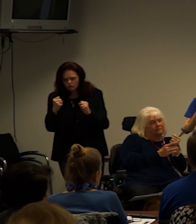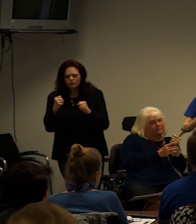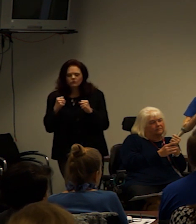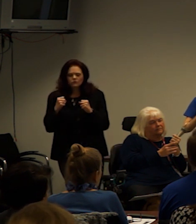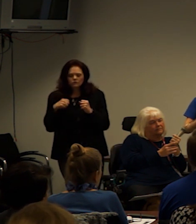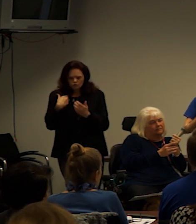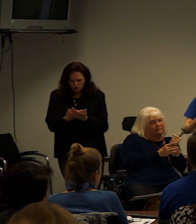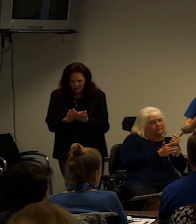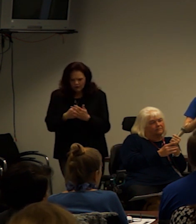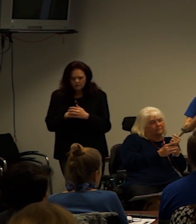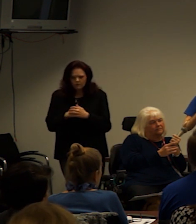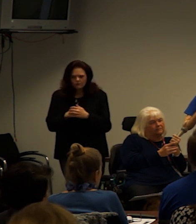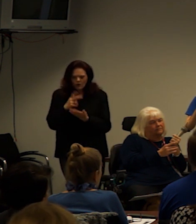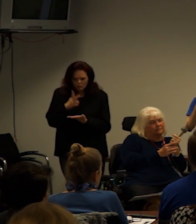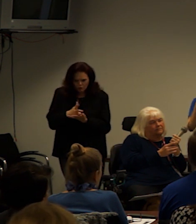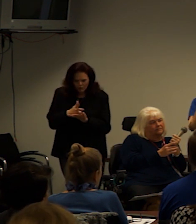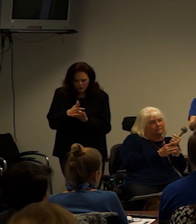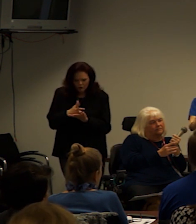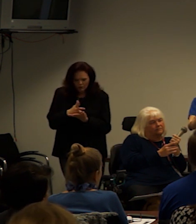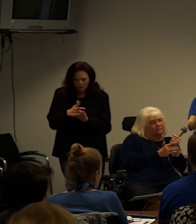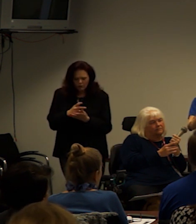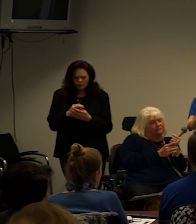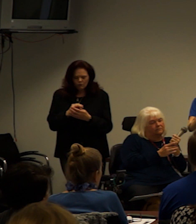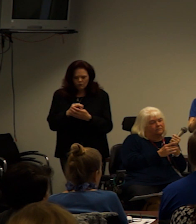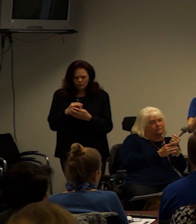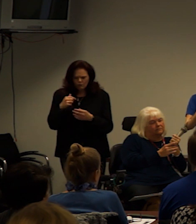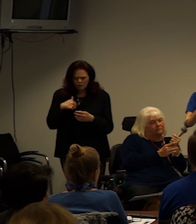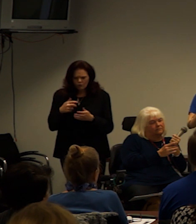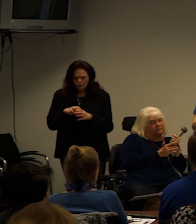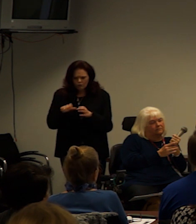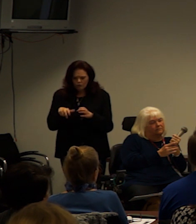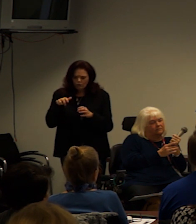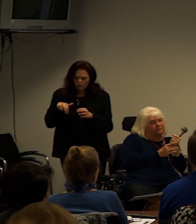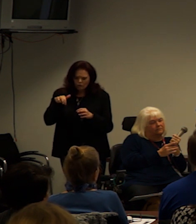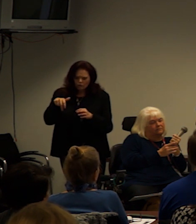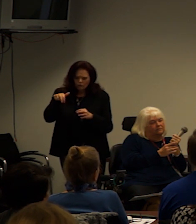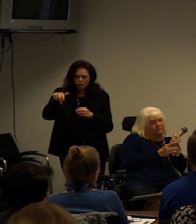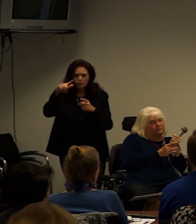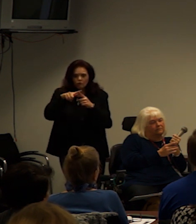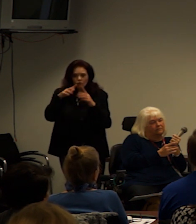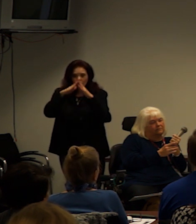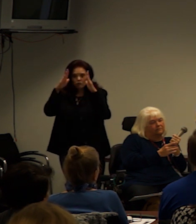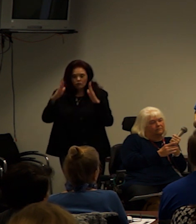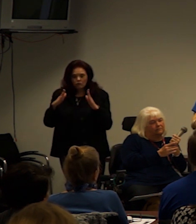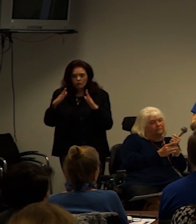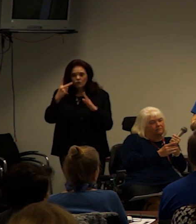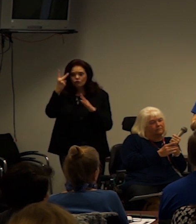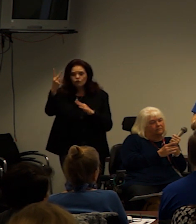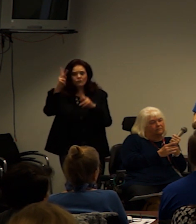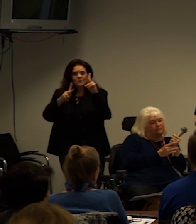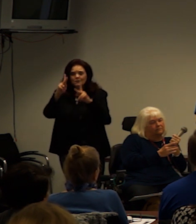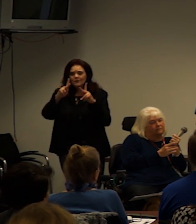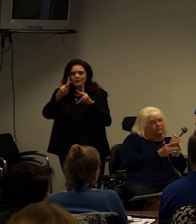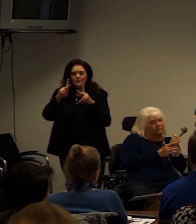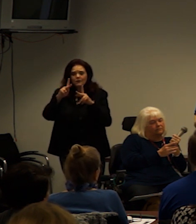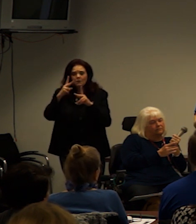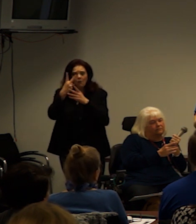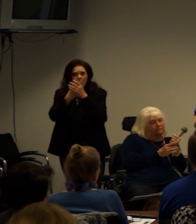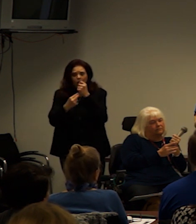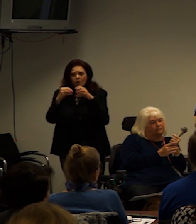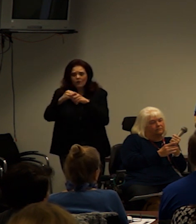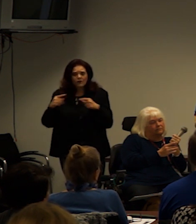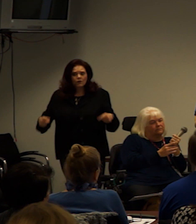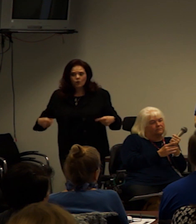up. We park. I go walking up the driveway to this home, and there sits two people, both of